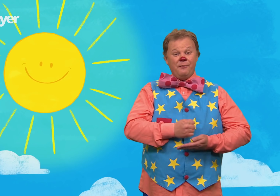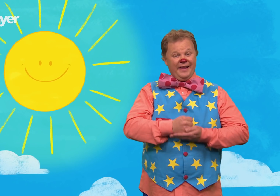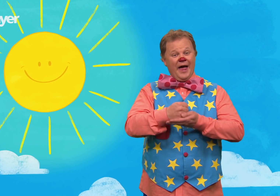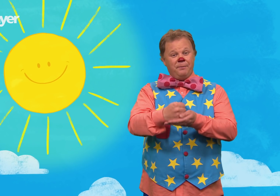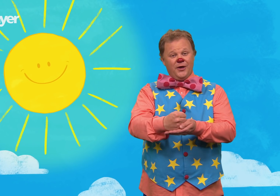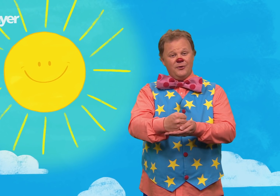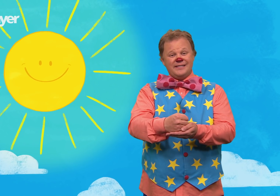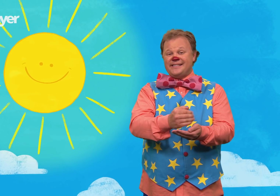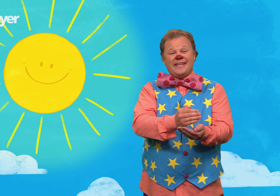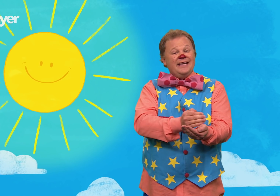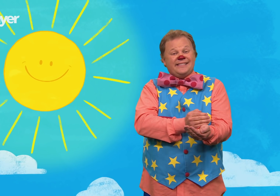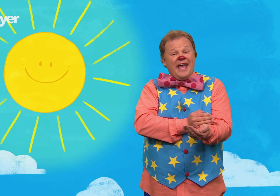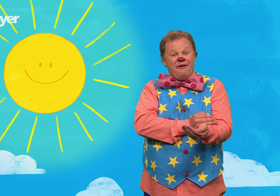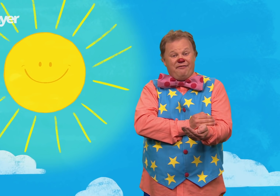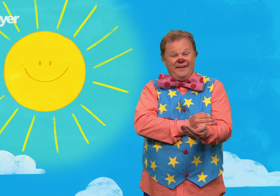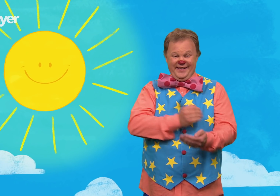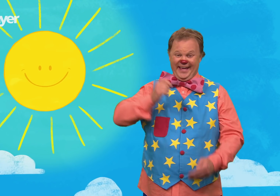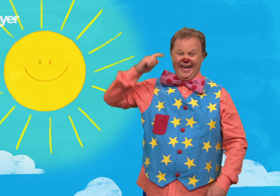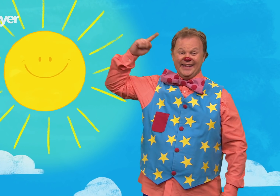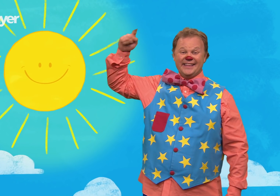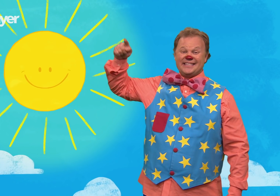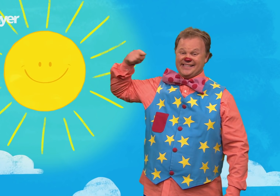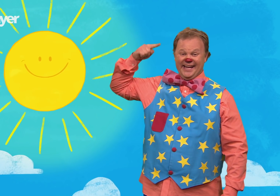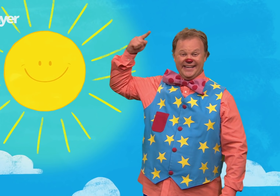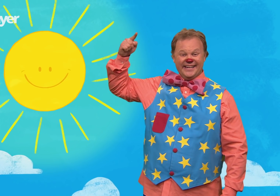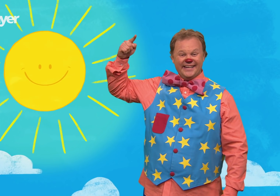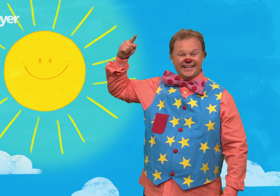will help you to stay safe in the sun.